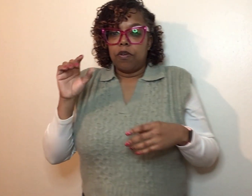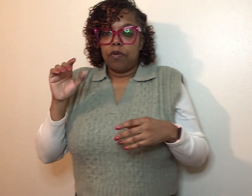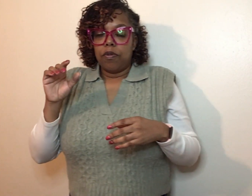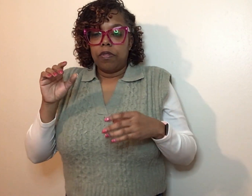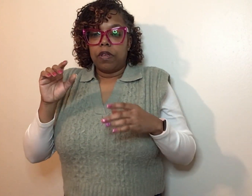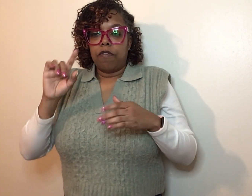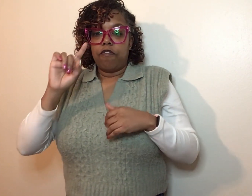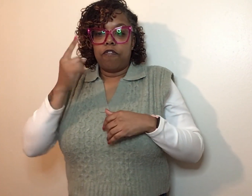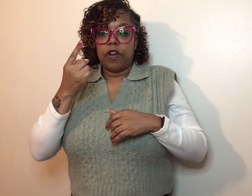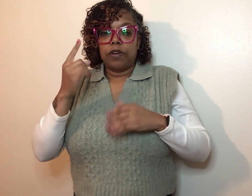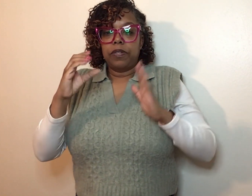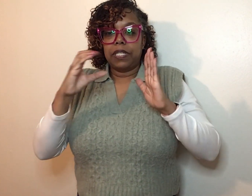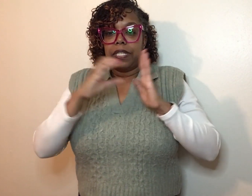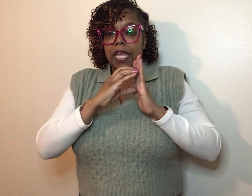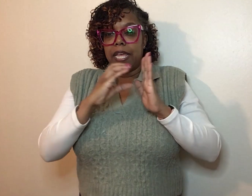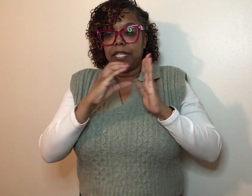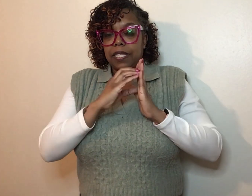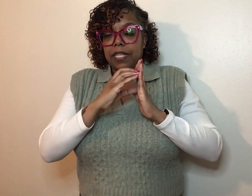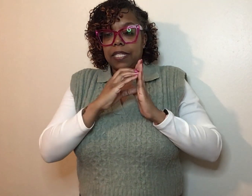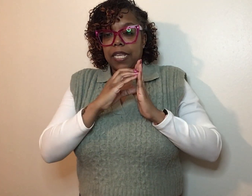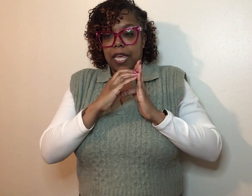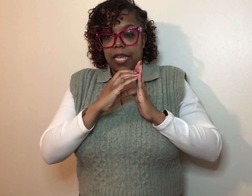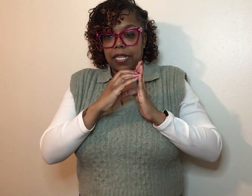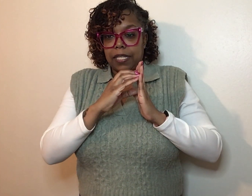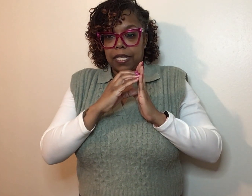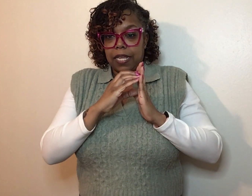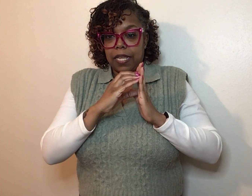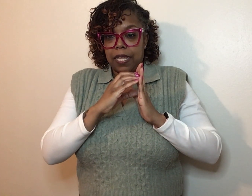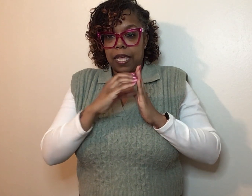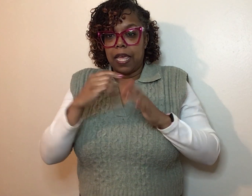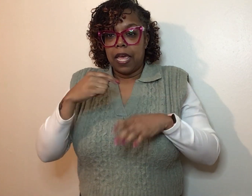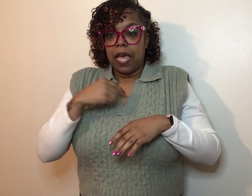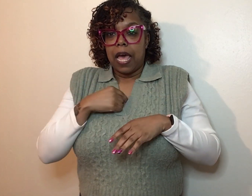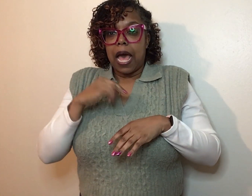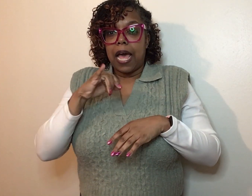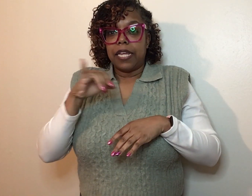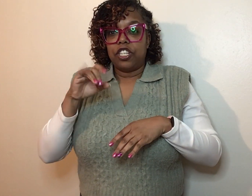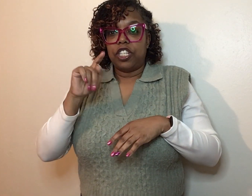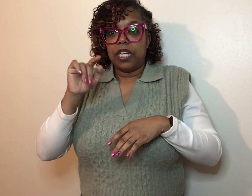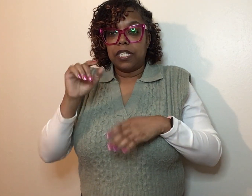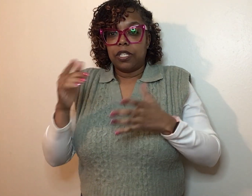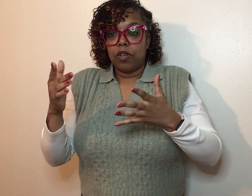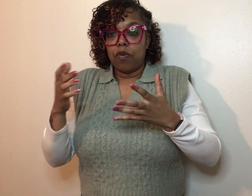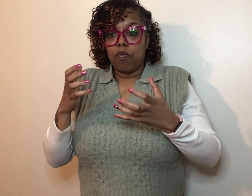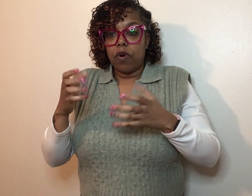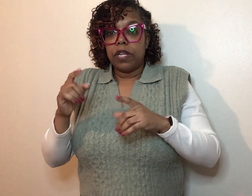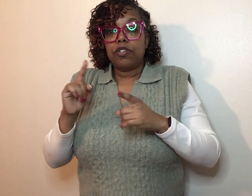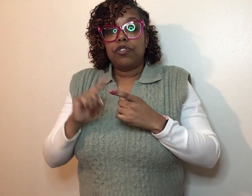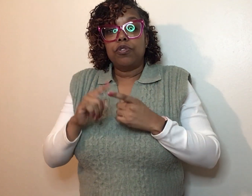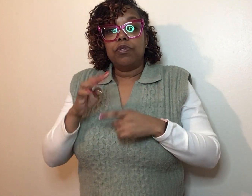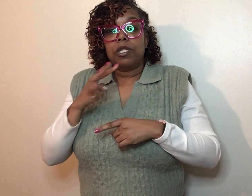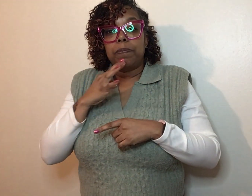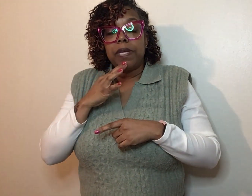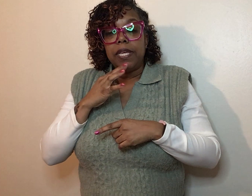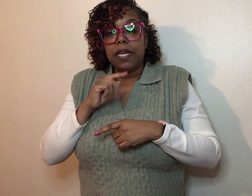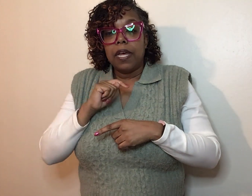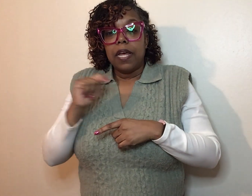So the first stanza says, I just want to speak